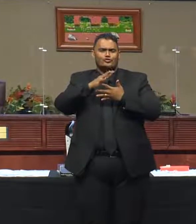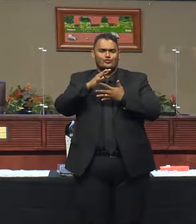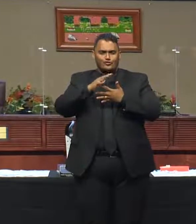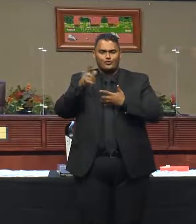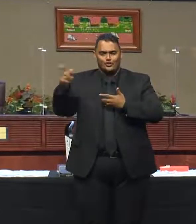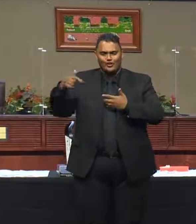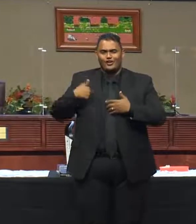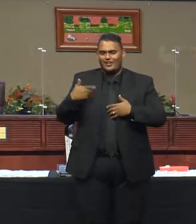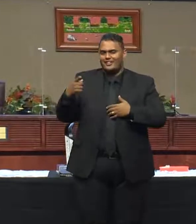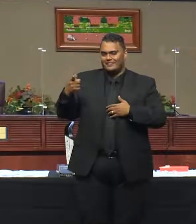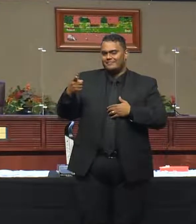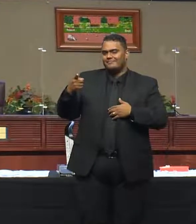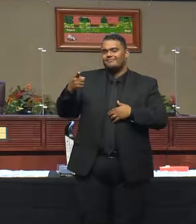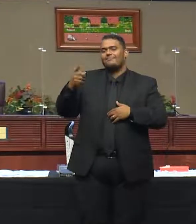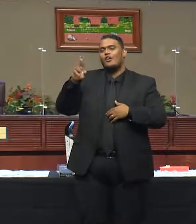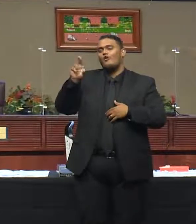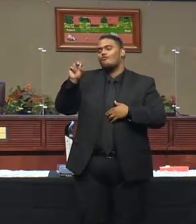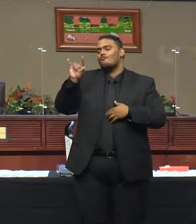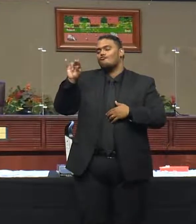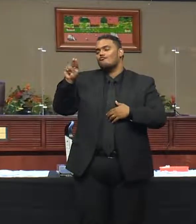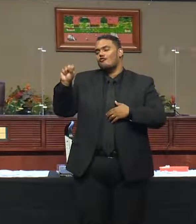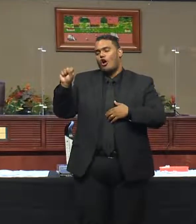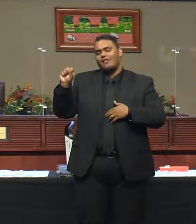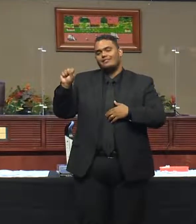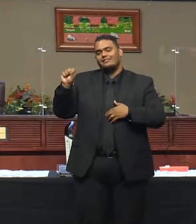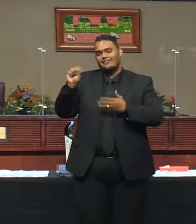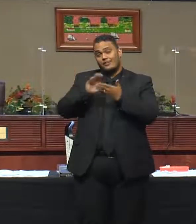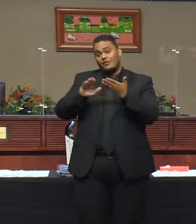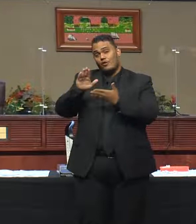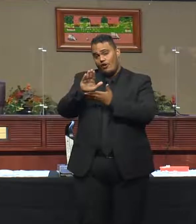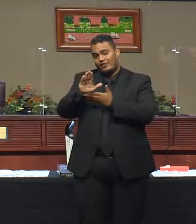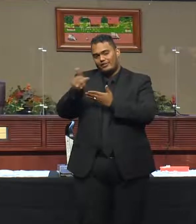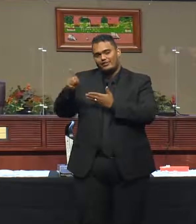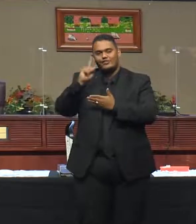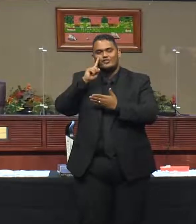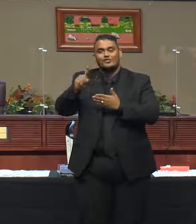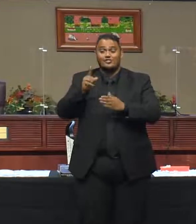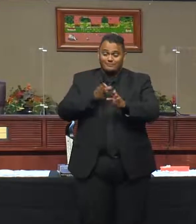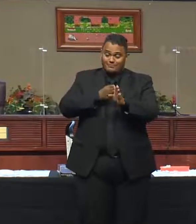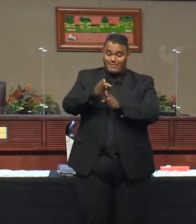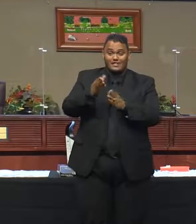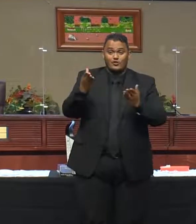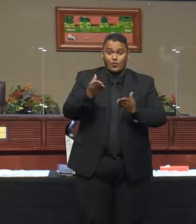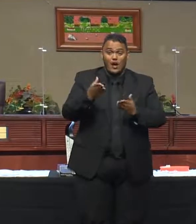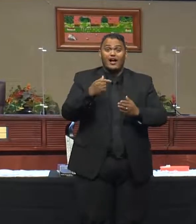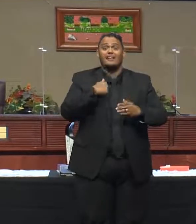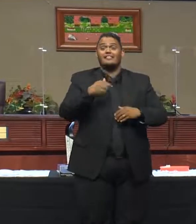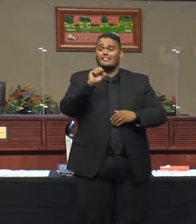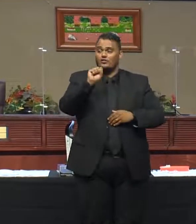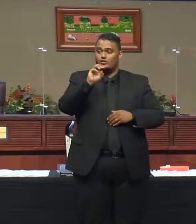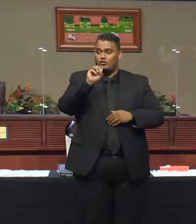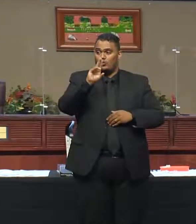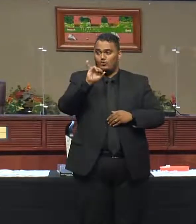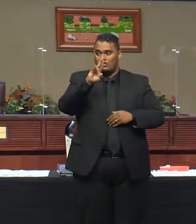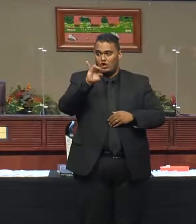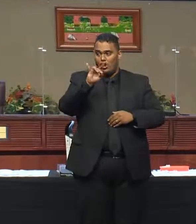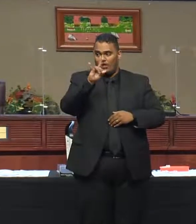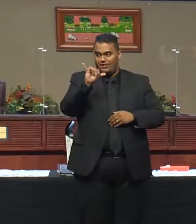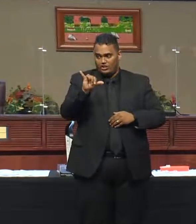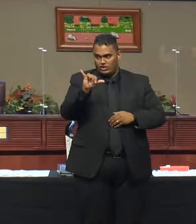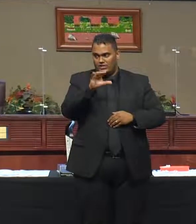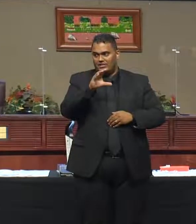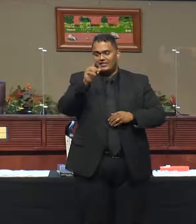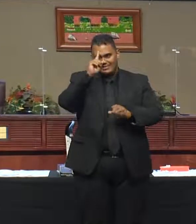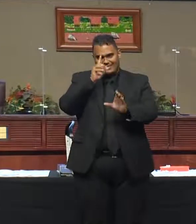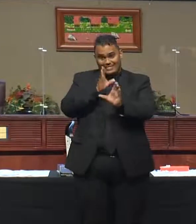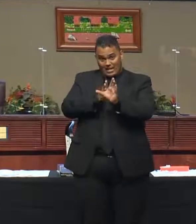and minoring in sociology and global health. Samaya is a Dr. Phillips High School graduate and cares deeply